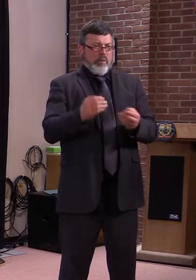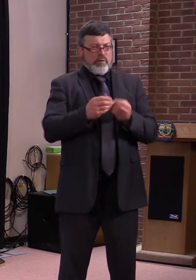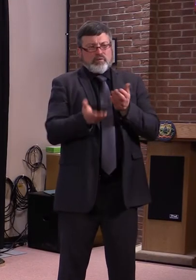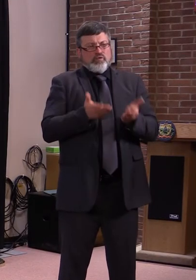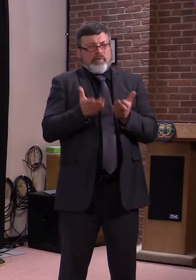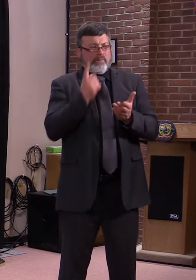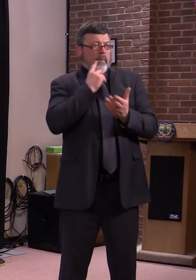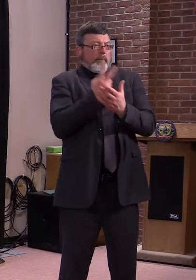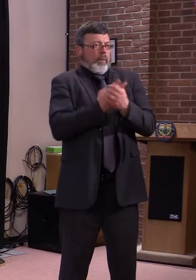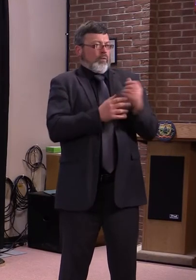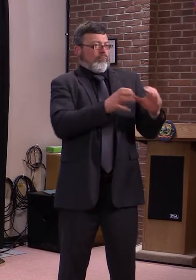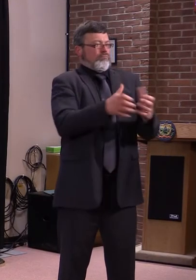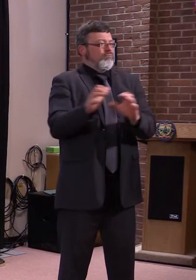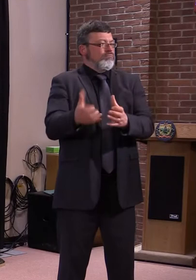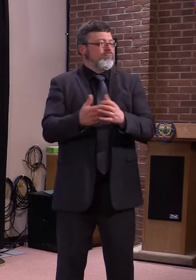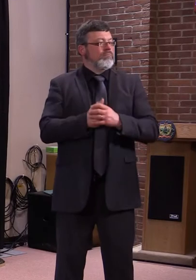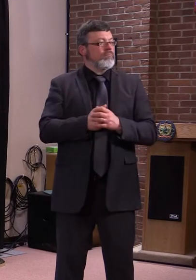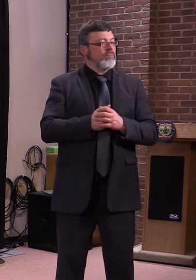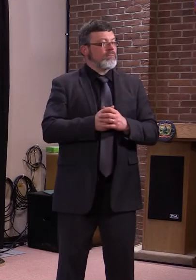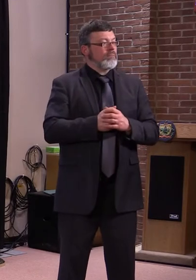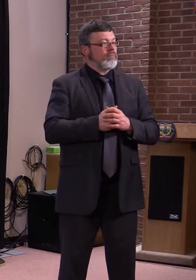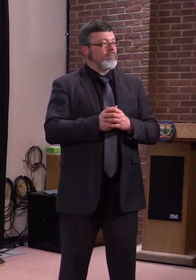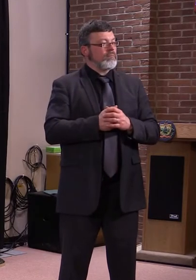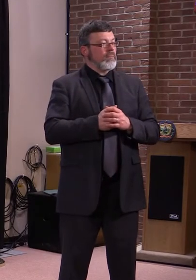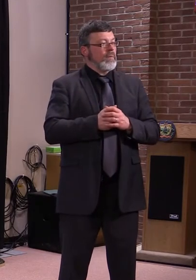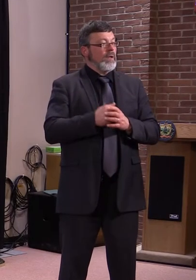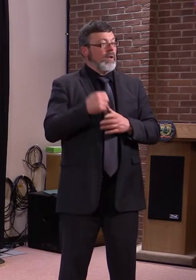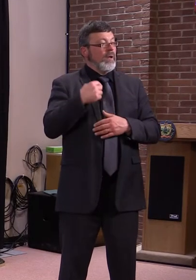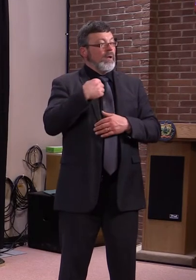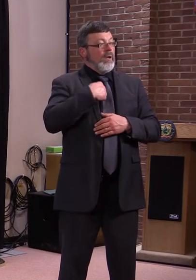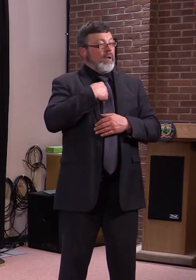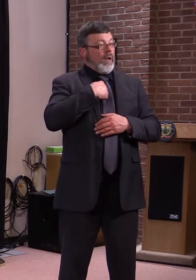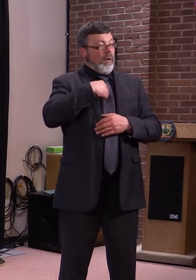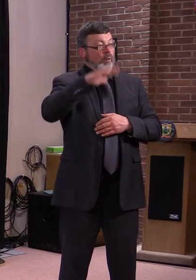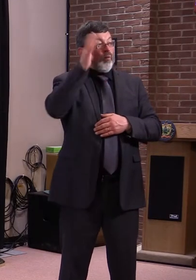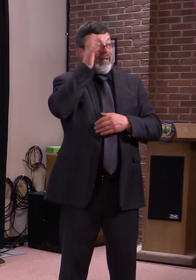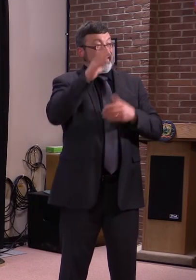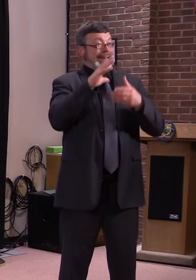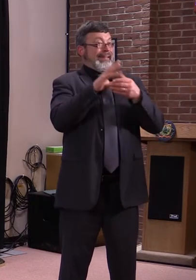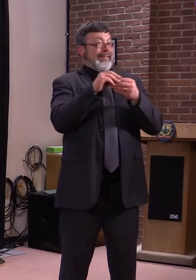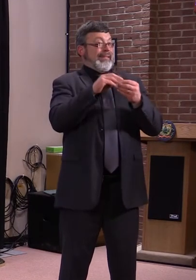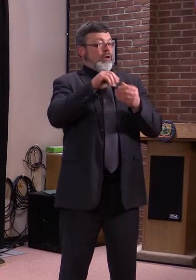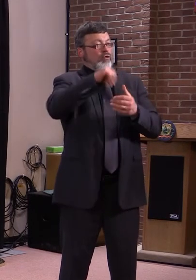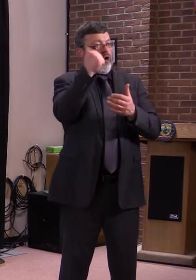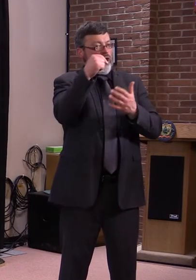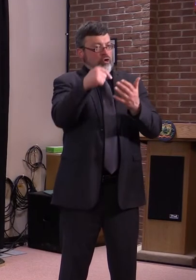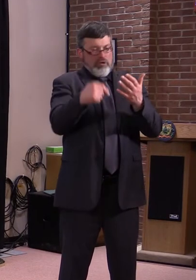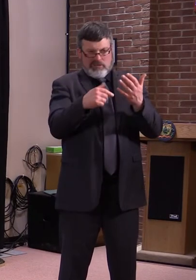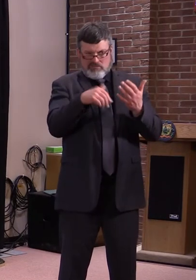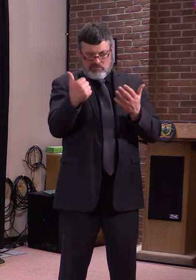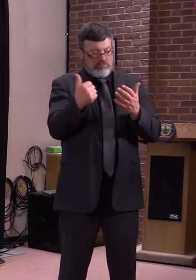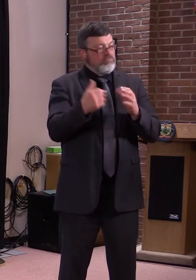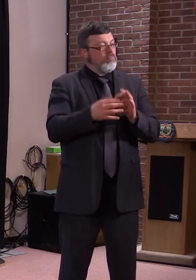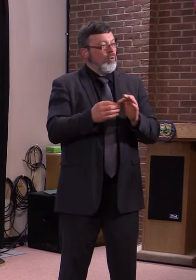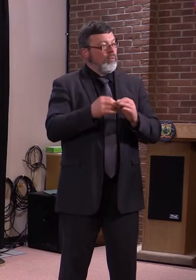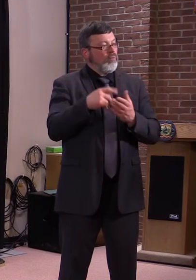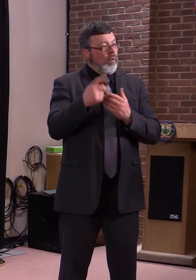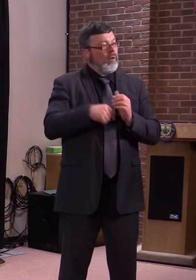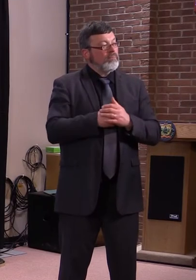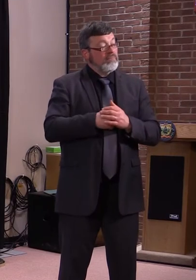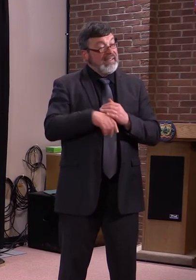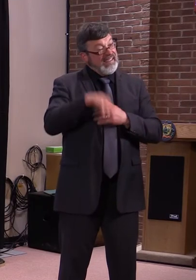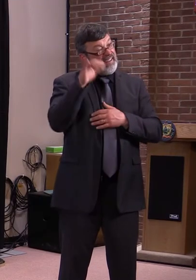in the research study shows the commitment of the department, even at a very challenging time through the pandemic,